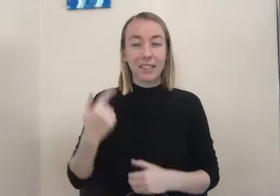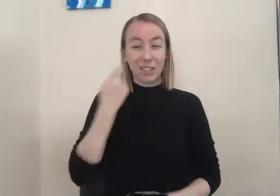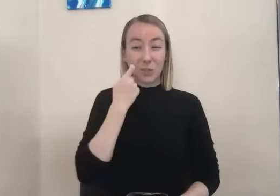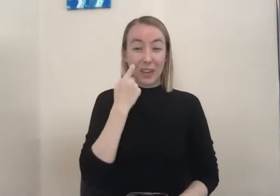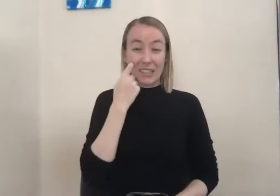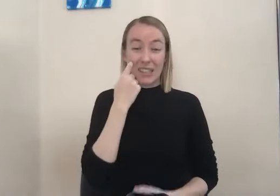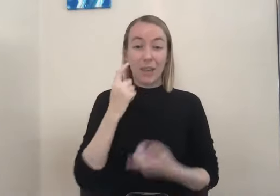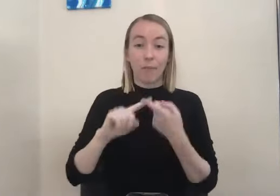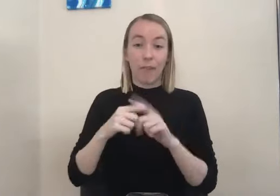that